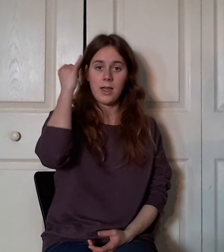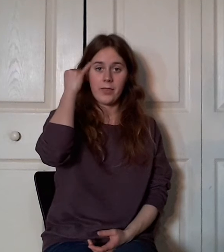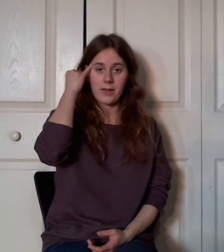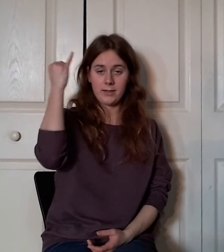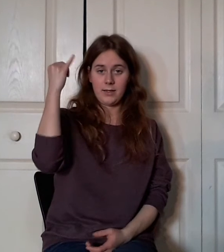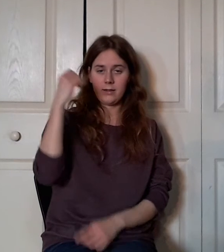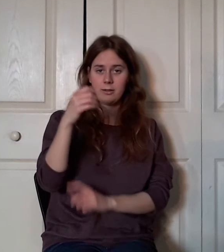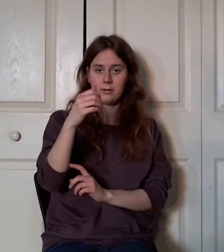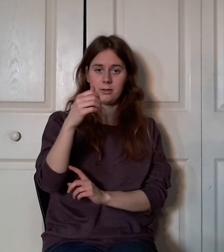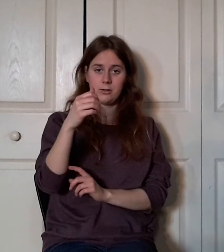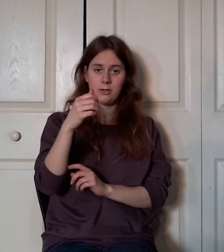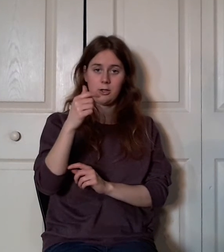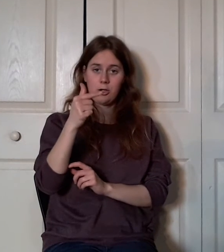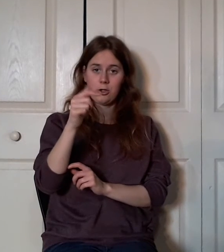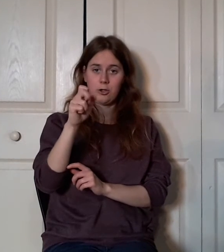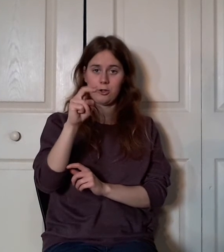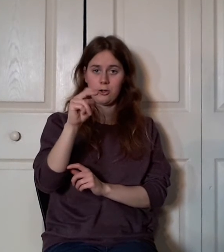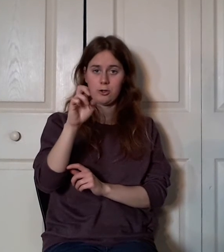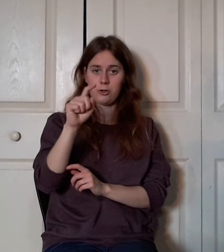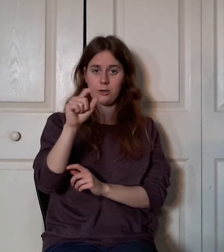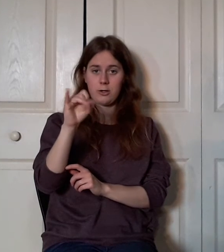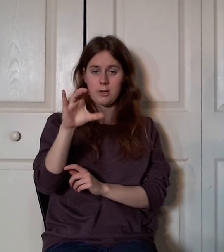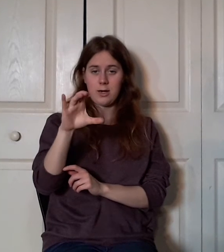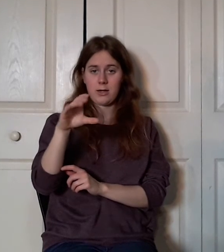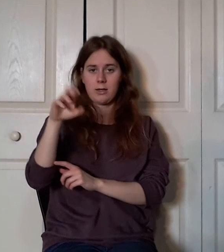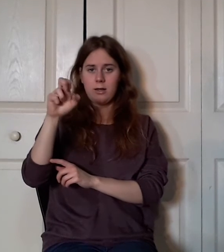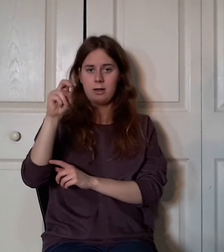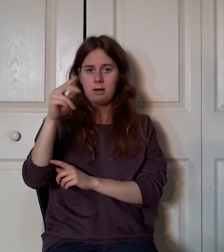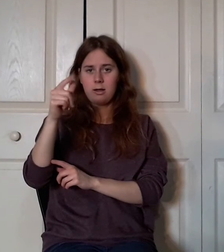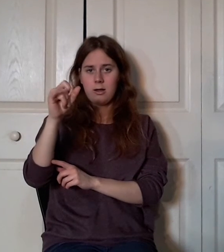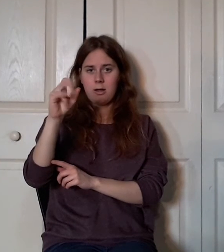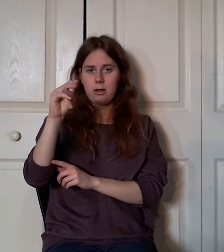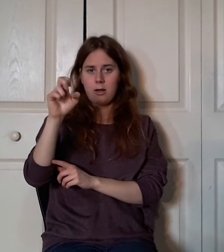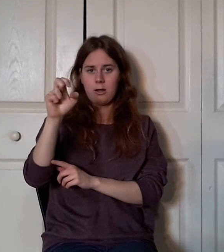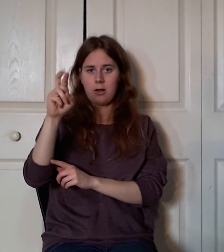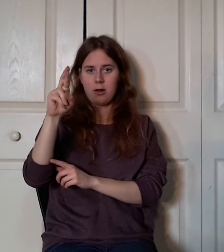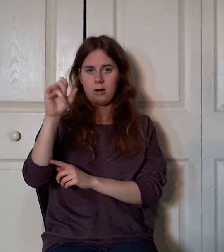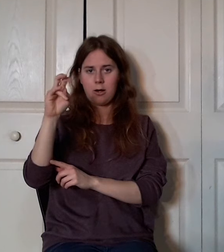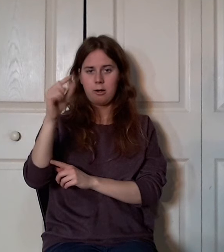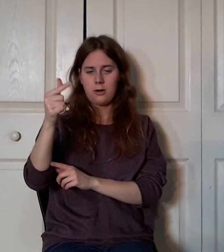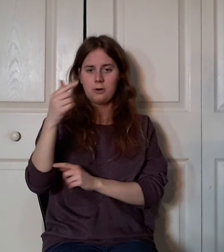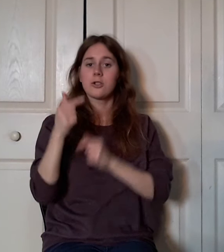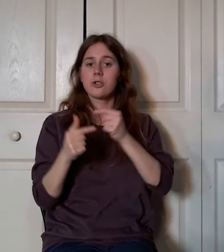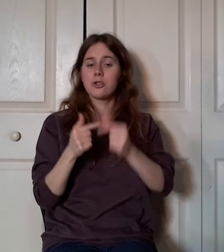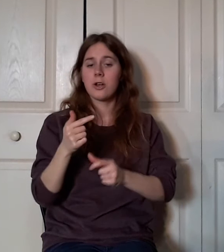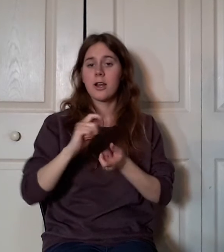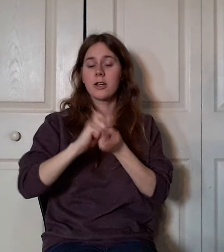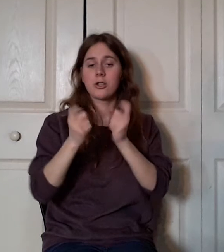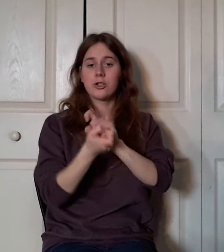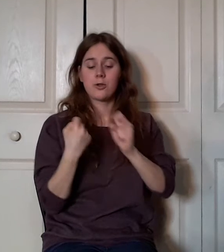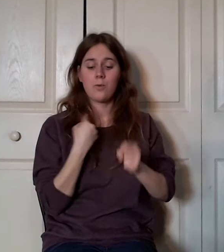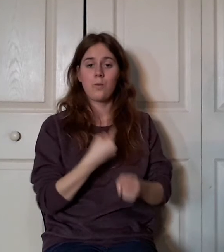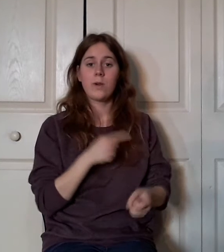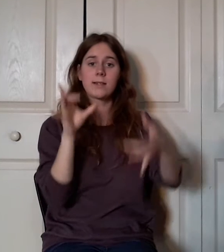something that we associate with the 20th century. We didn't even know that genes were actually the mechanism of